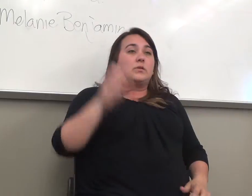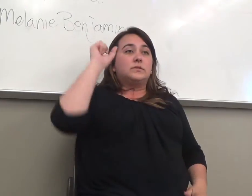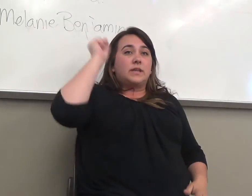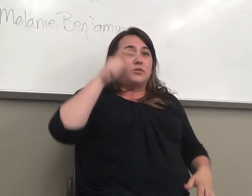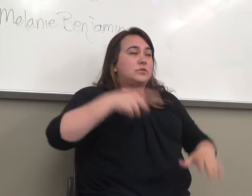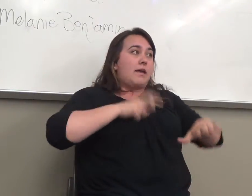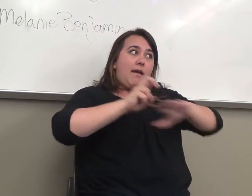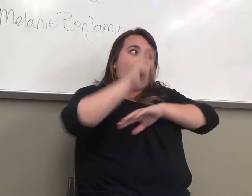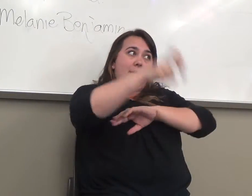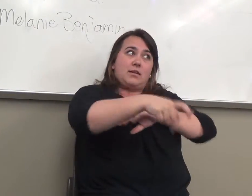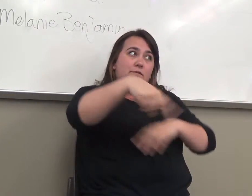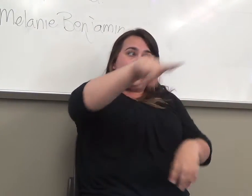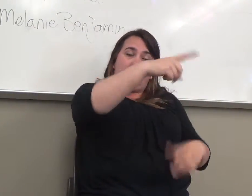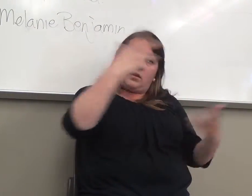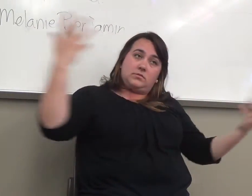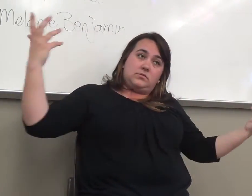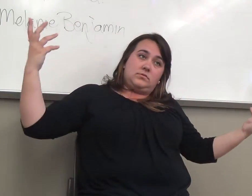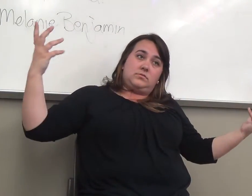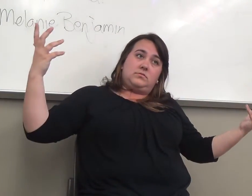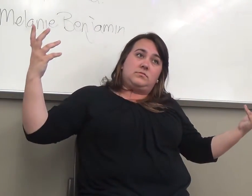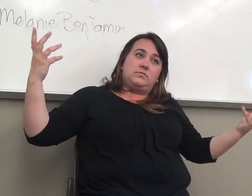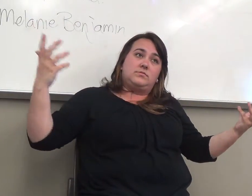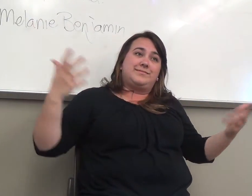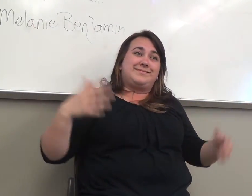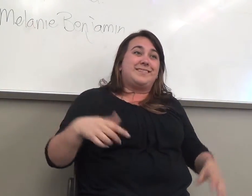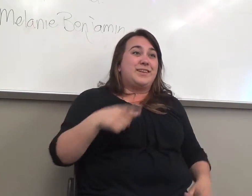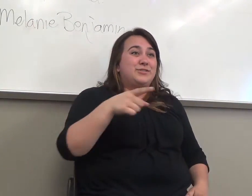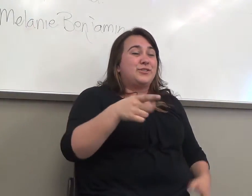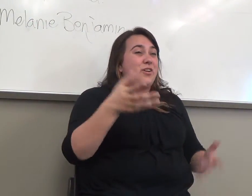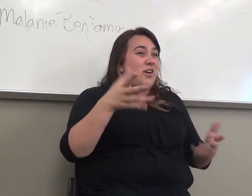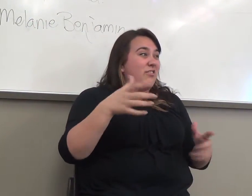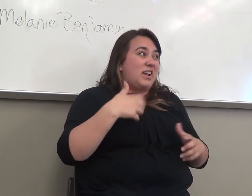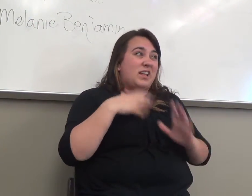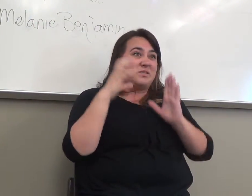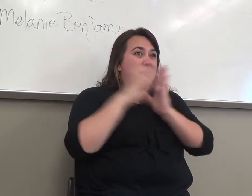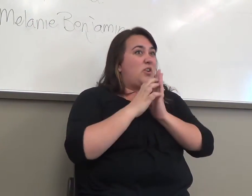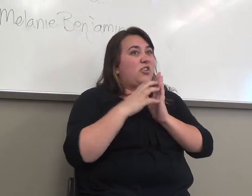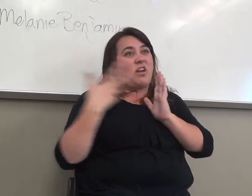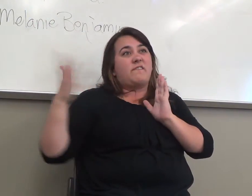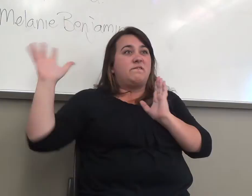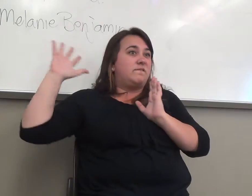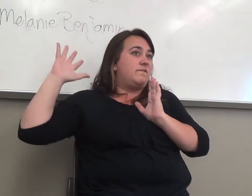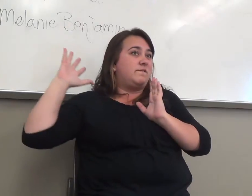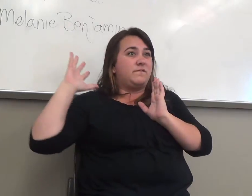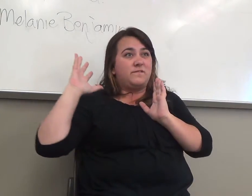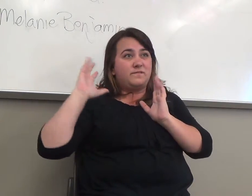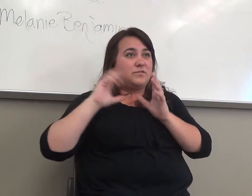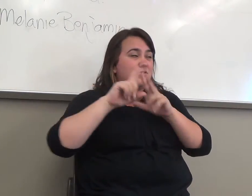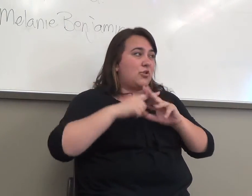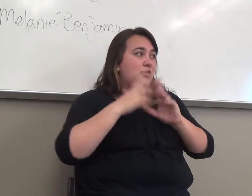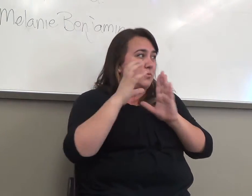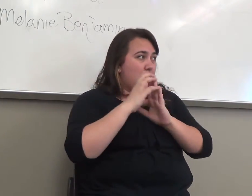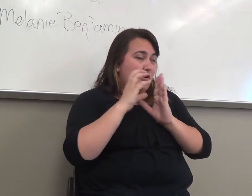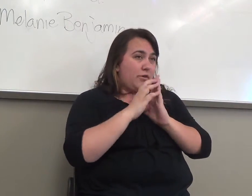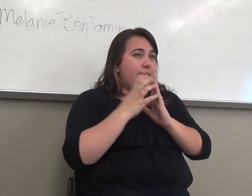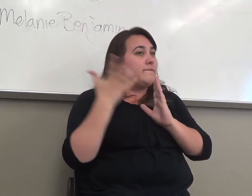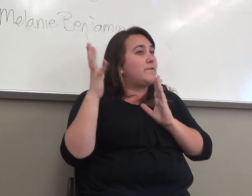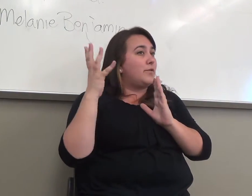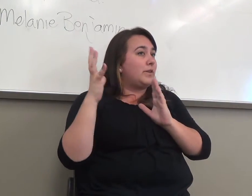you guys. She's got a narrative paragraph started. So she has